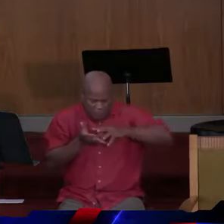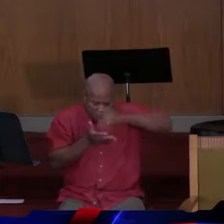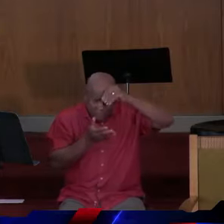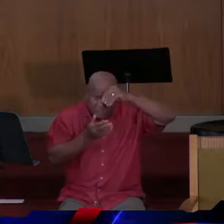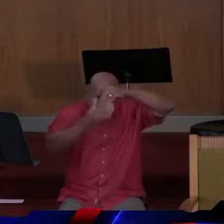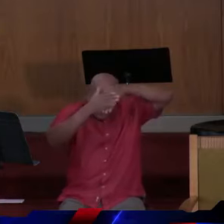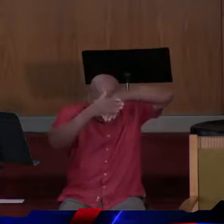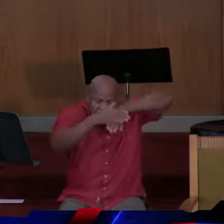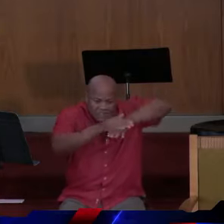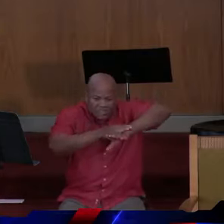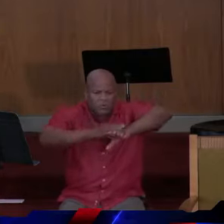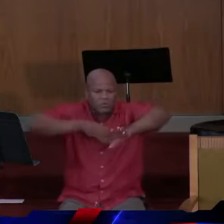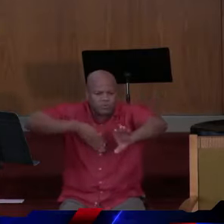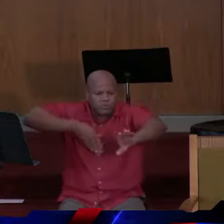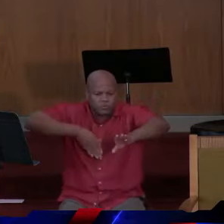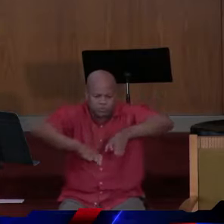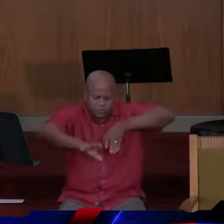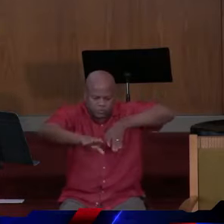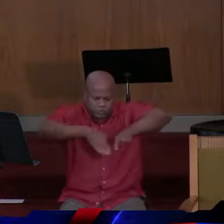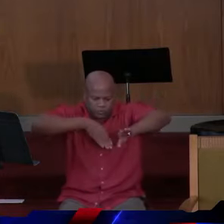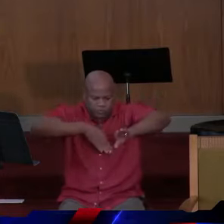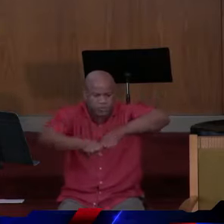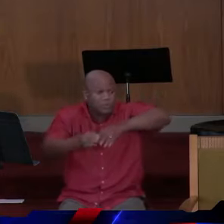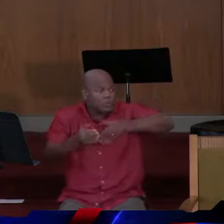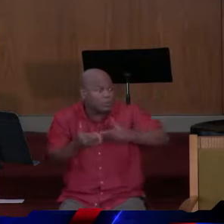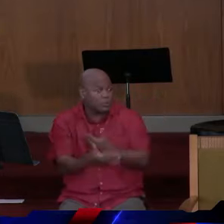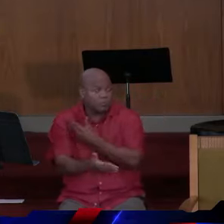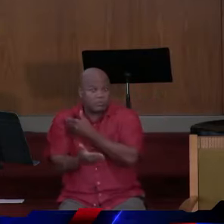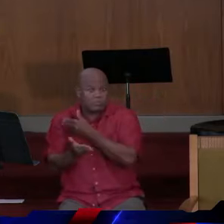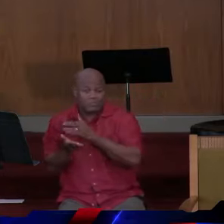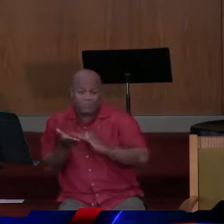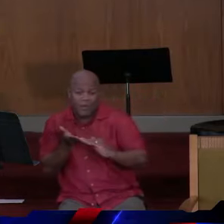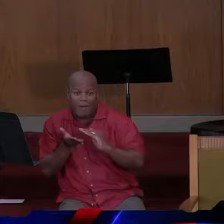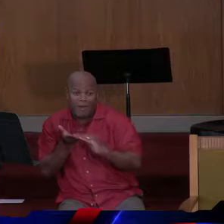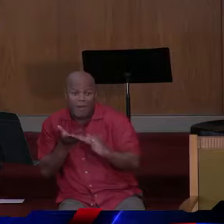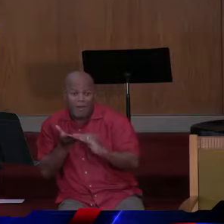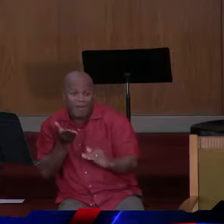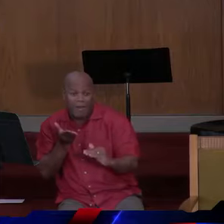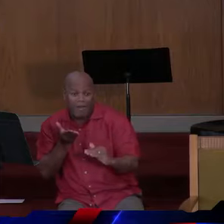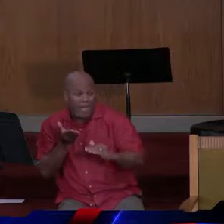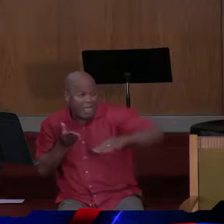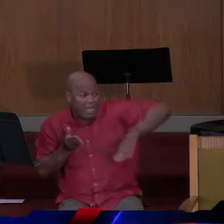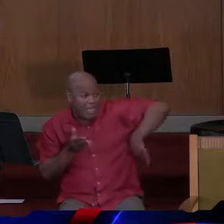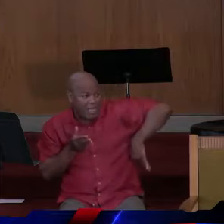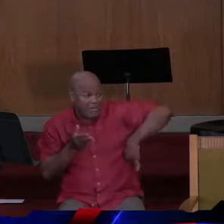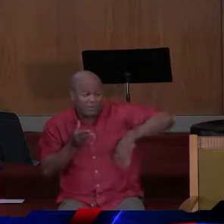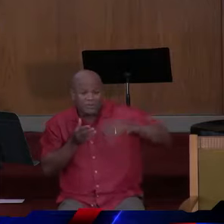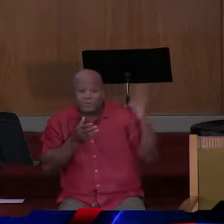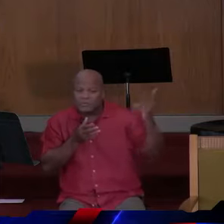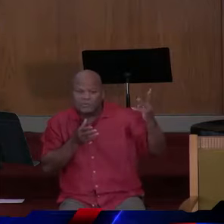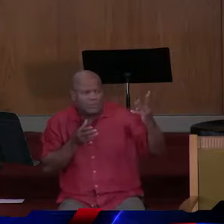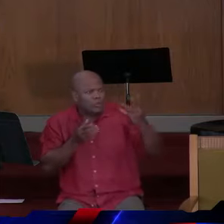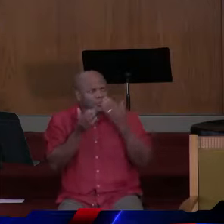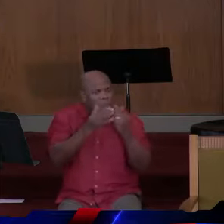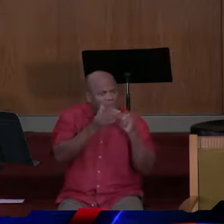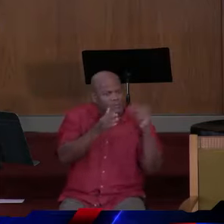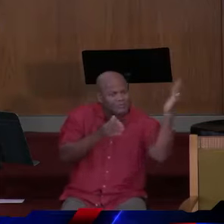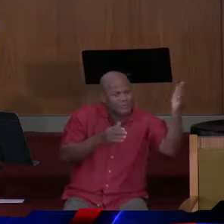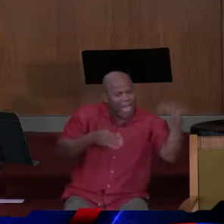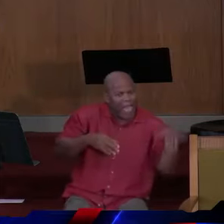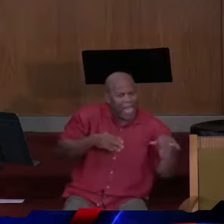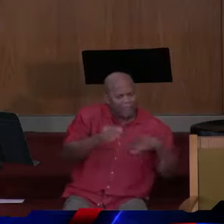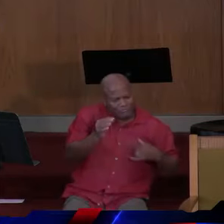in this newfound pardon. Can I get a witness? I ain't even got to the good part of the sermon. It's a